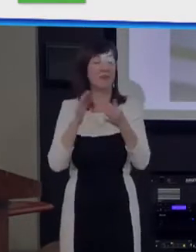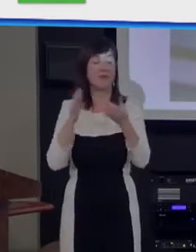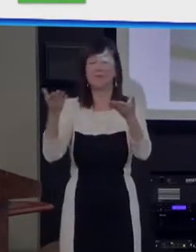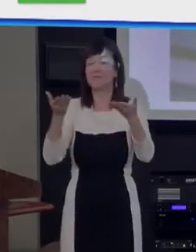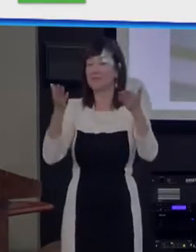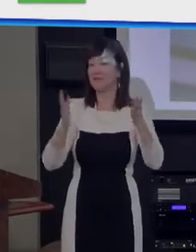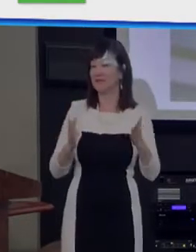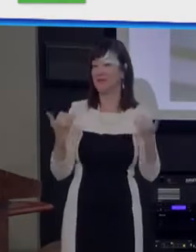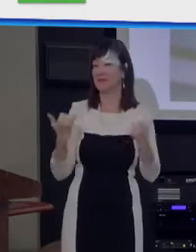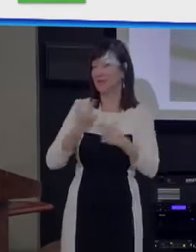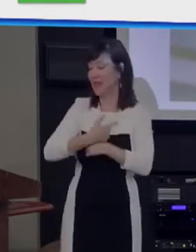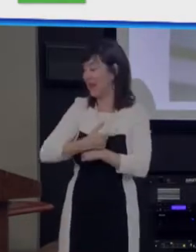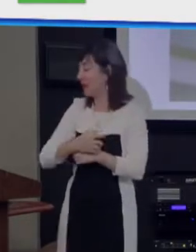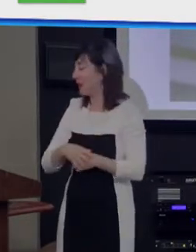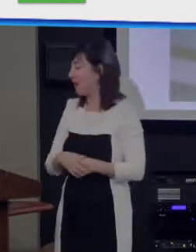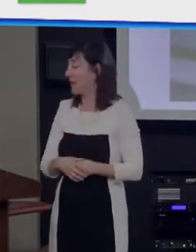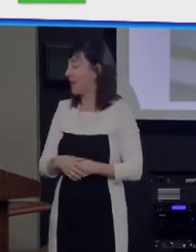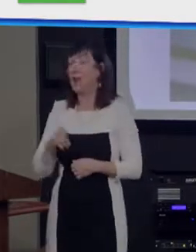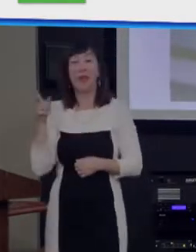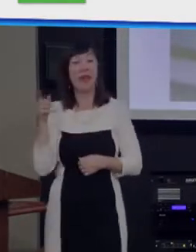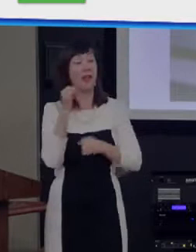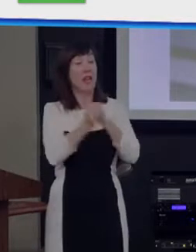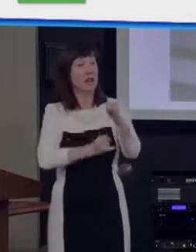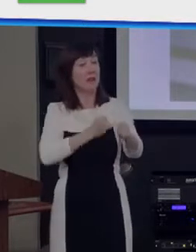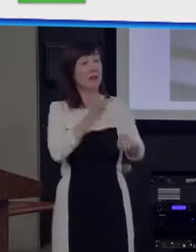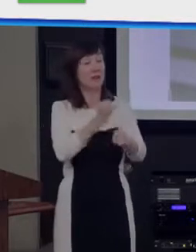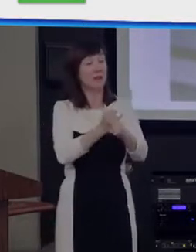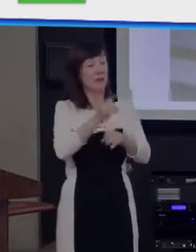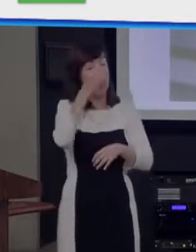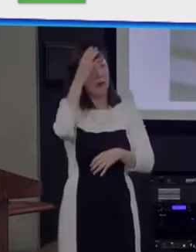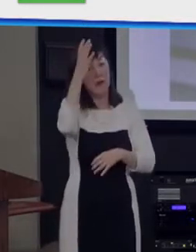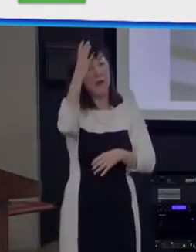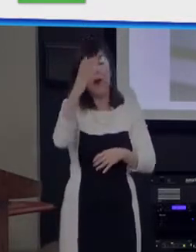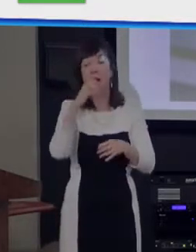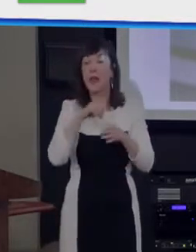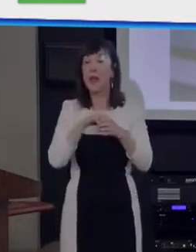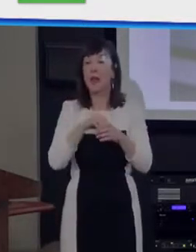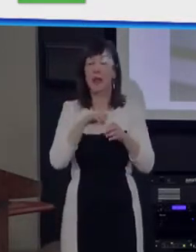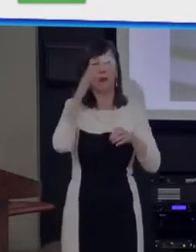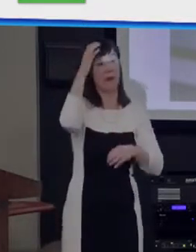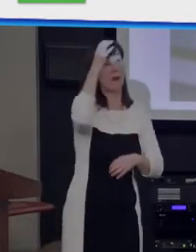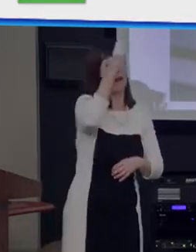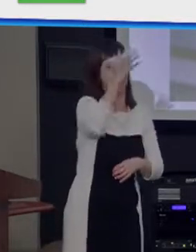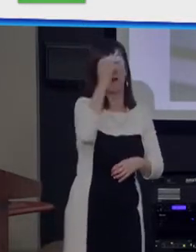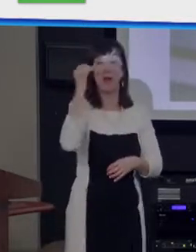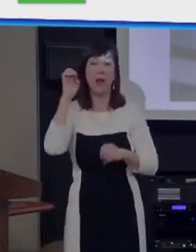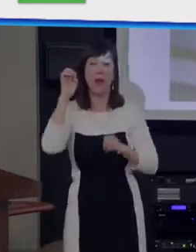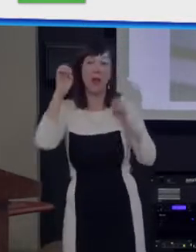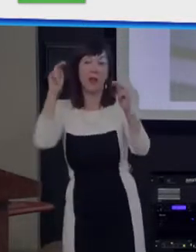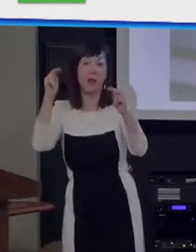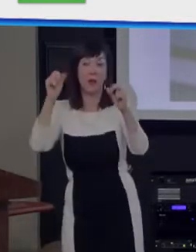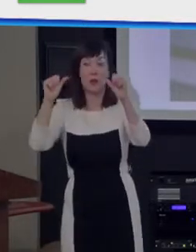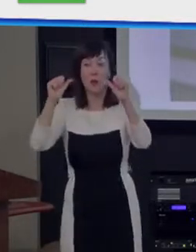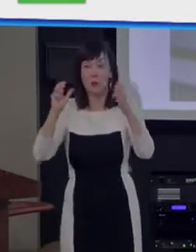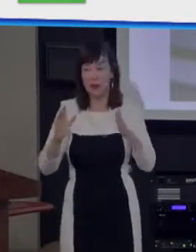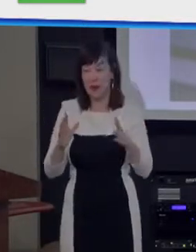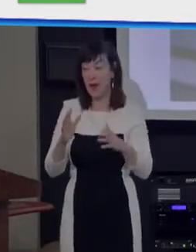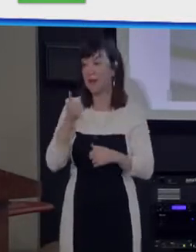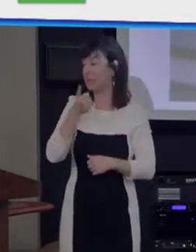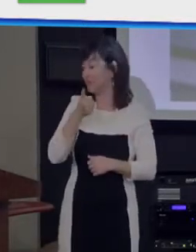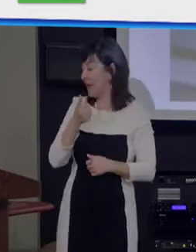educational neuroscience and is a perfect fit to open in our lecture series this